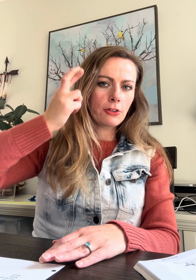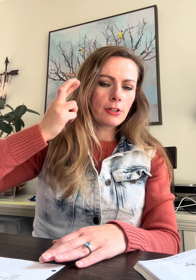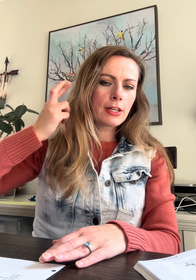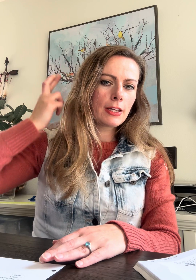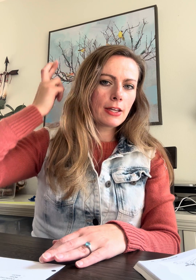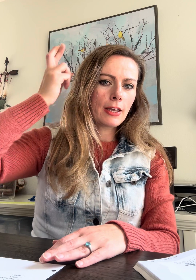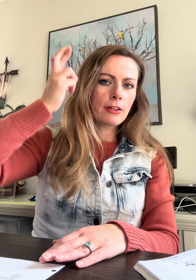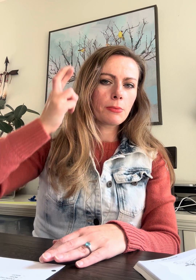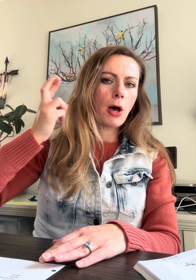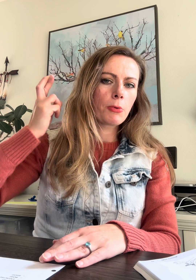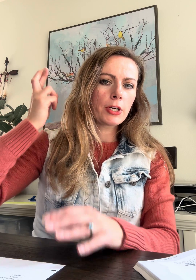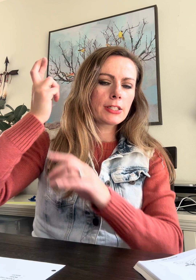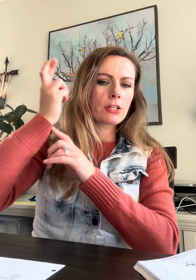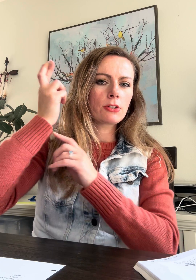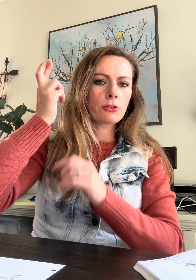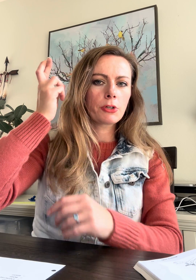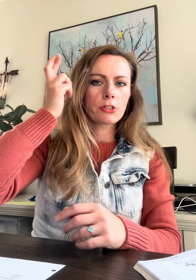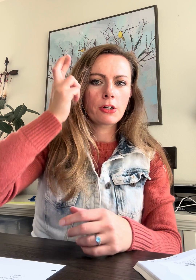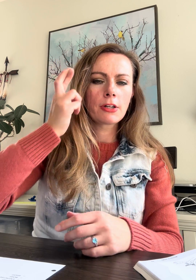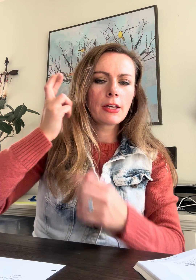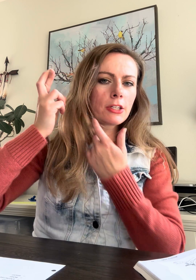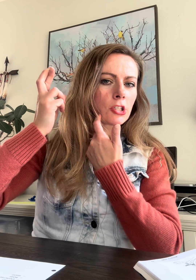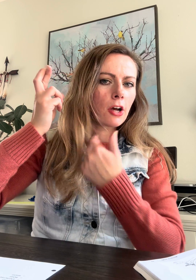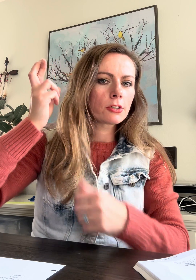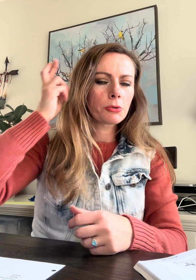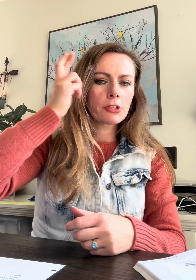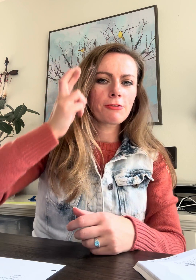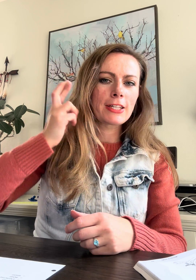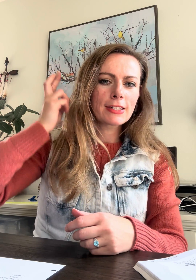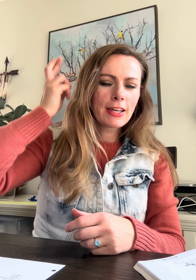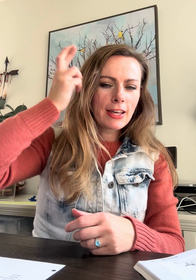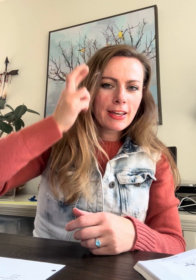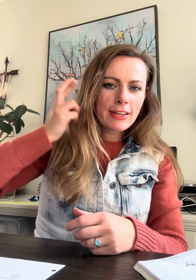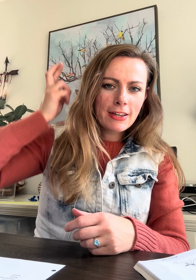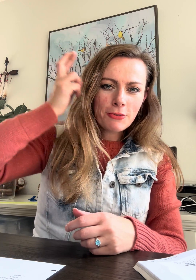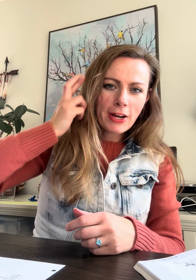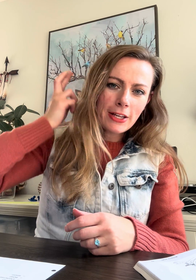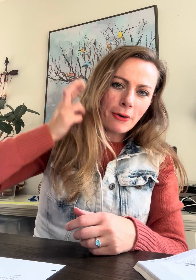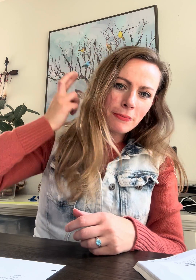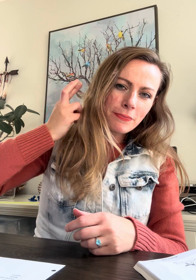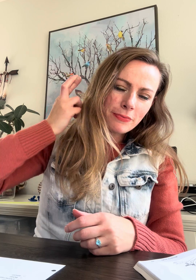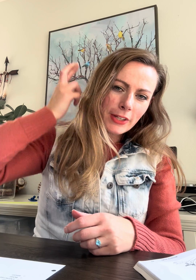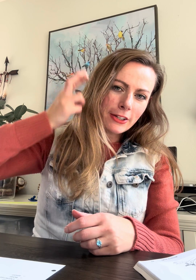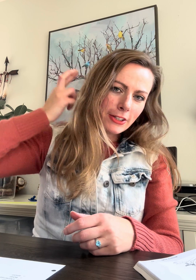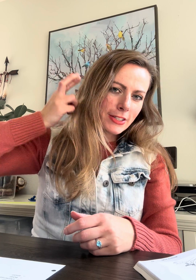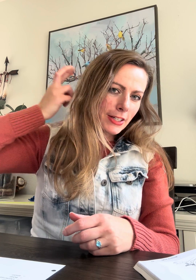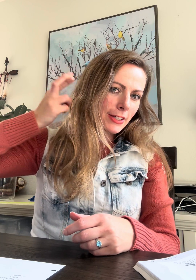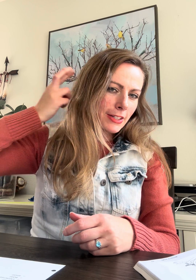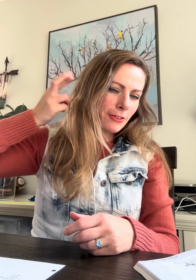circle, and then your palm orientation is towards your jaw, towards your face. Radio, like you're listening to the